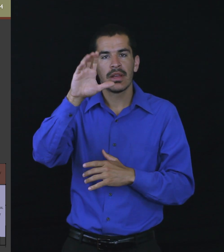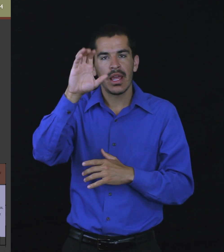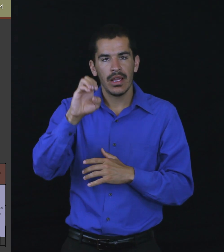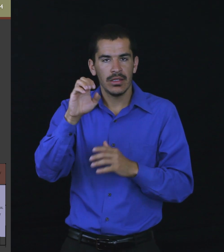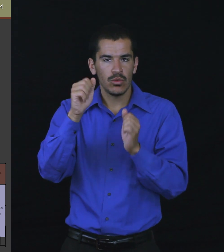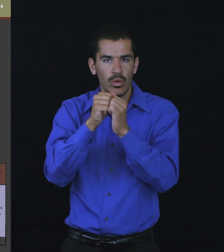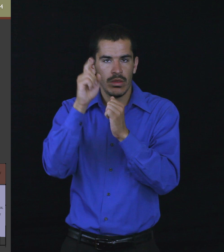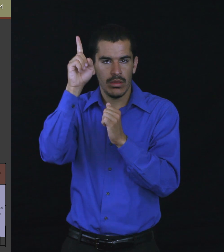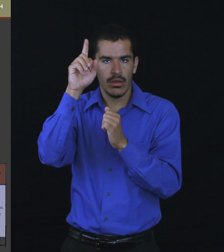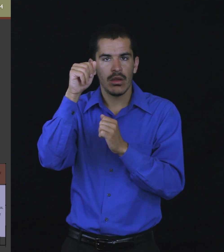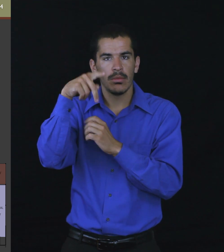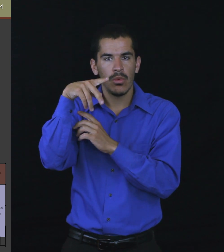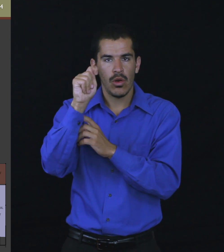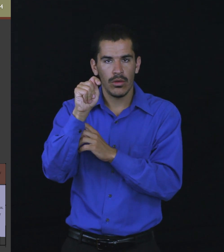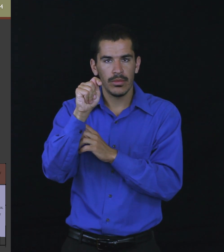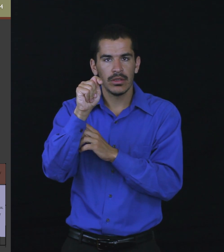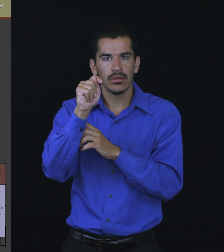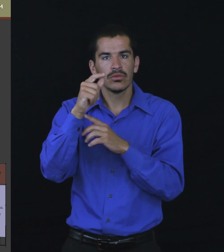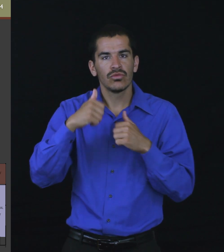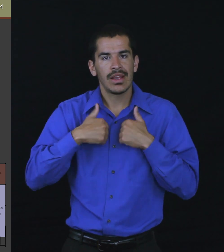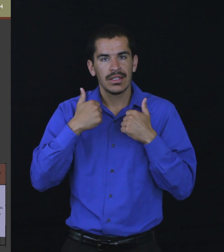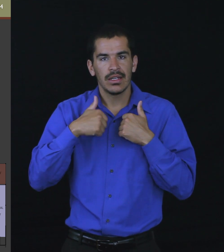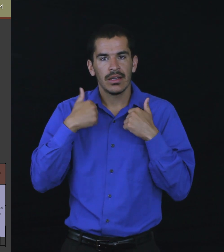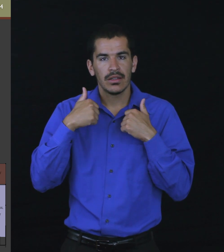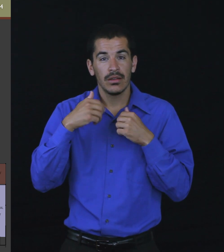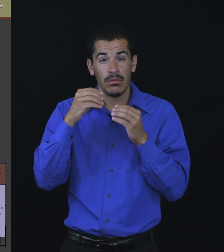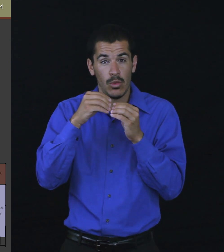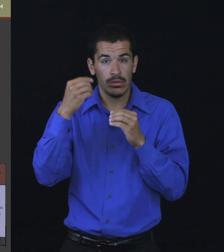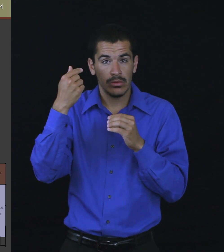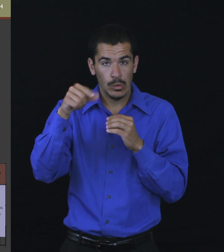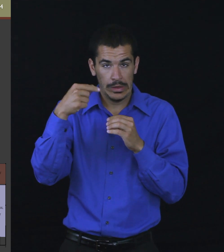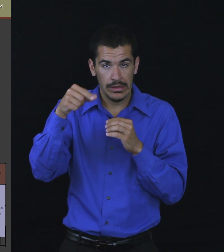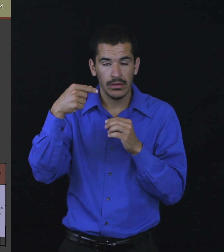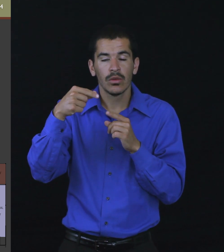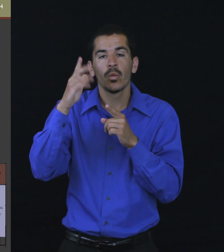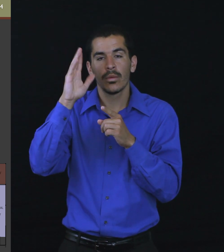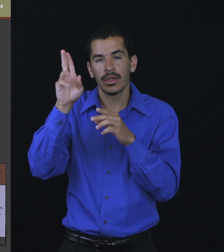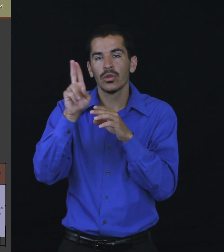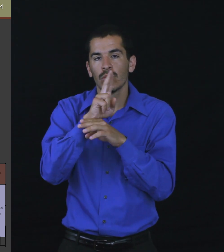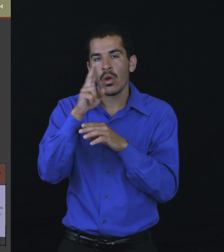The green spaces would be used only by the apartment residents.